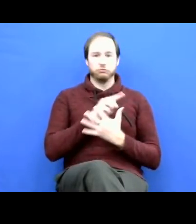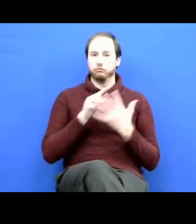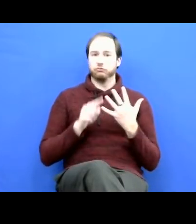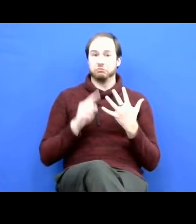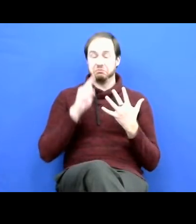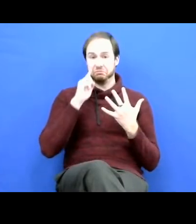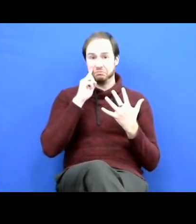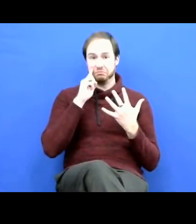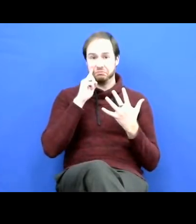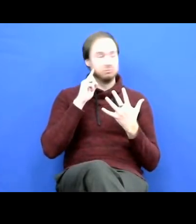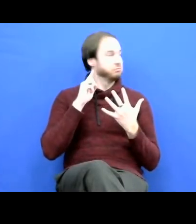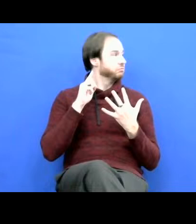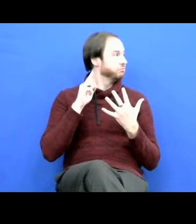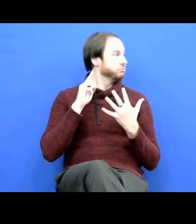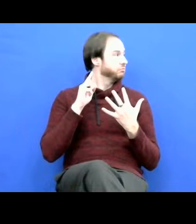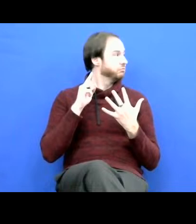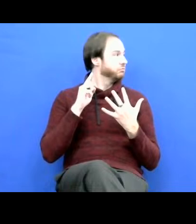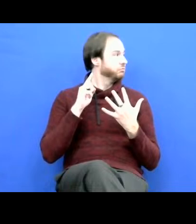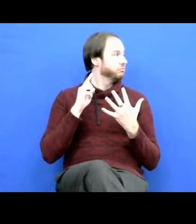I